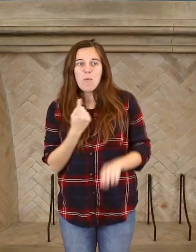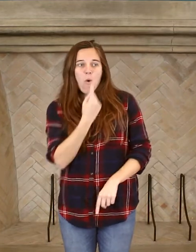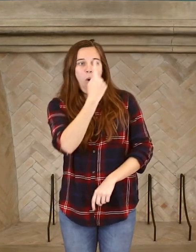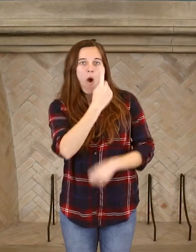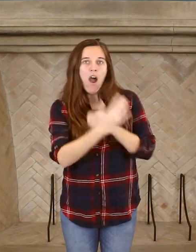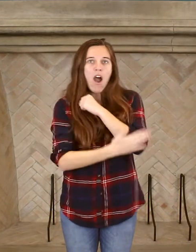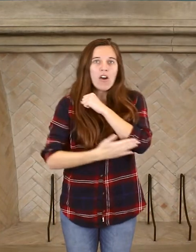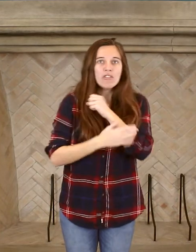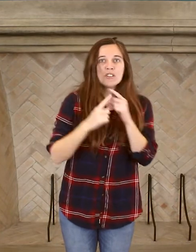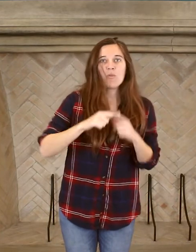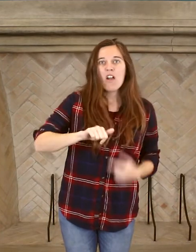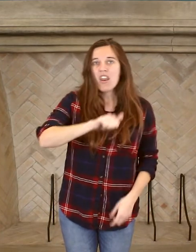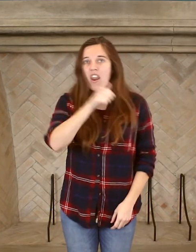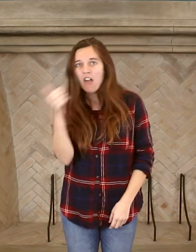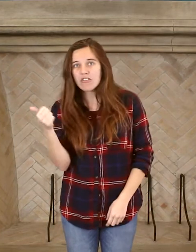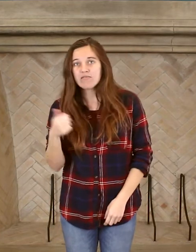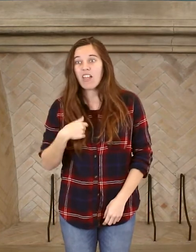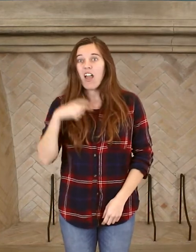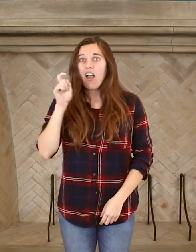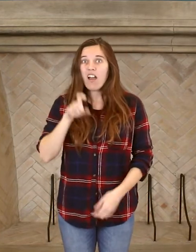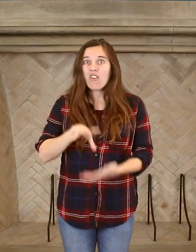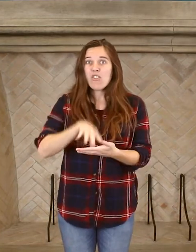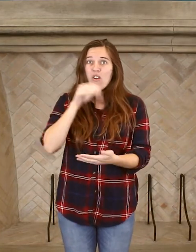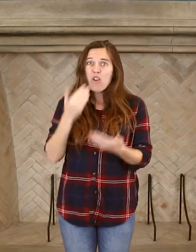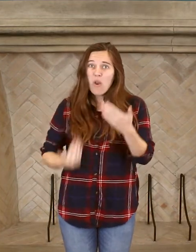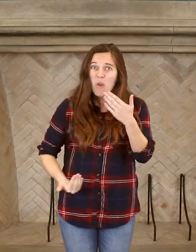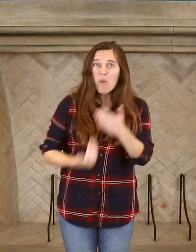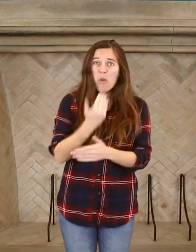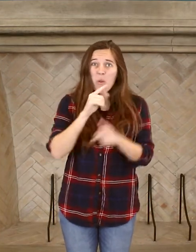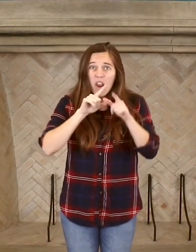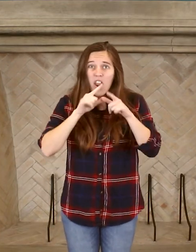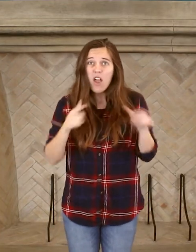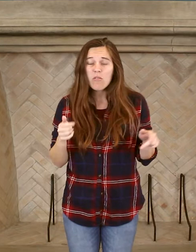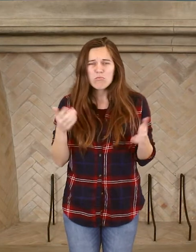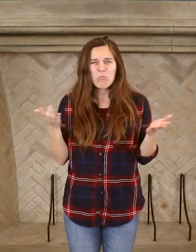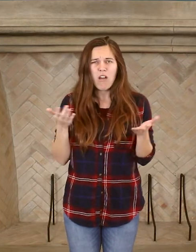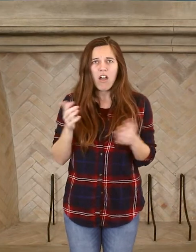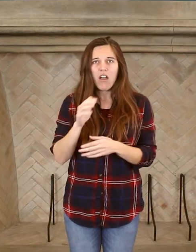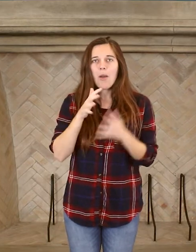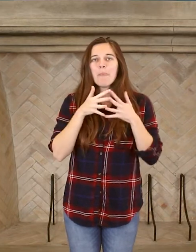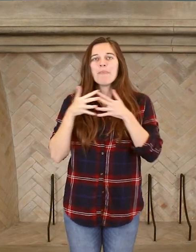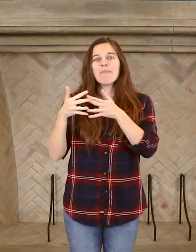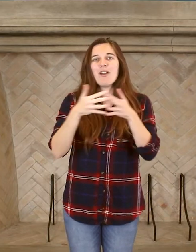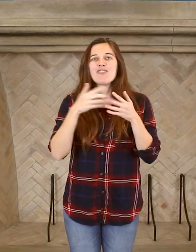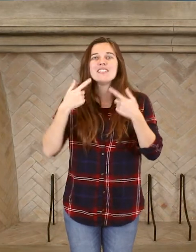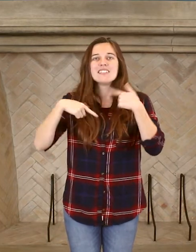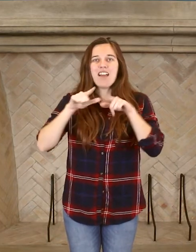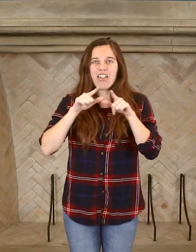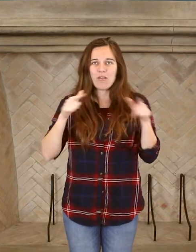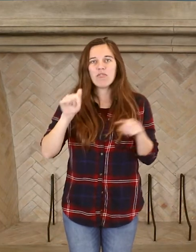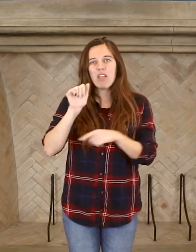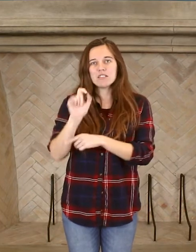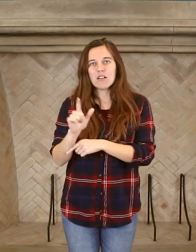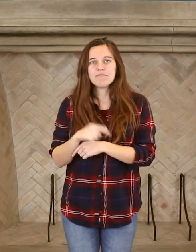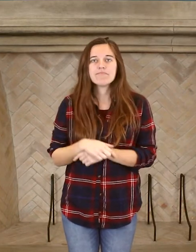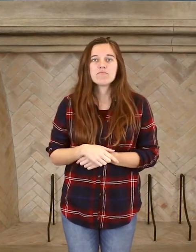I moved from one continent to another and had to learn a whole new language, which was American Sign Language, ASL.